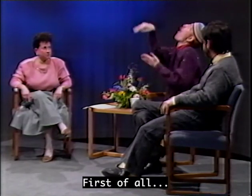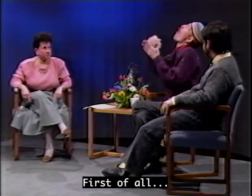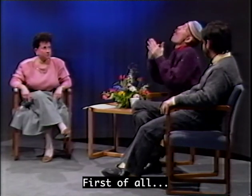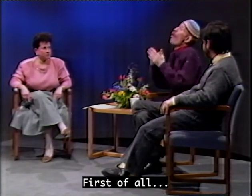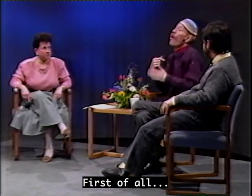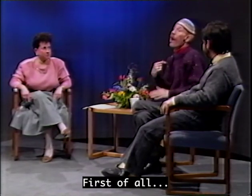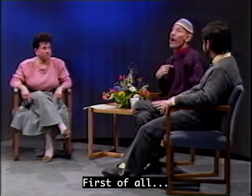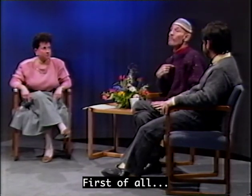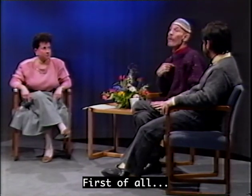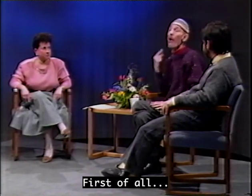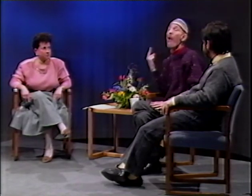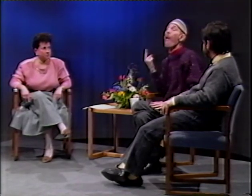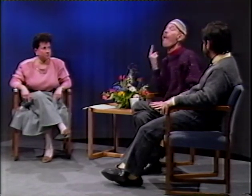First of all,